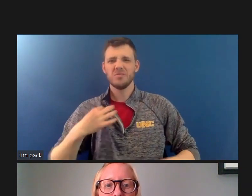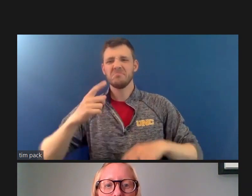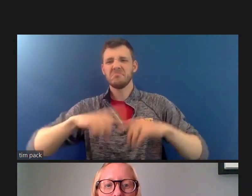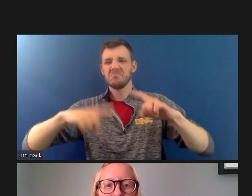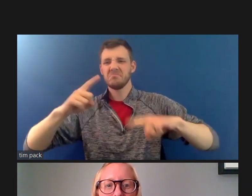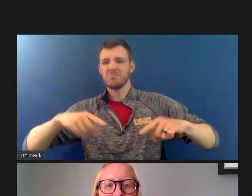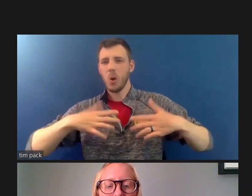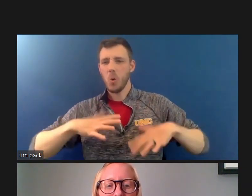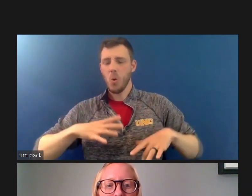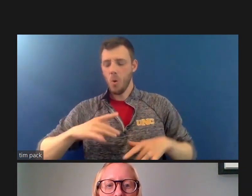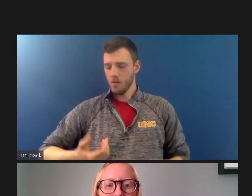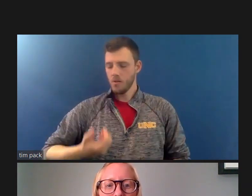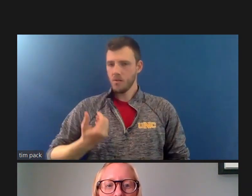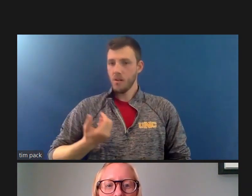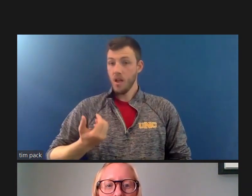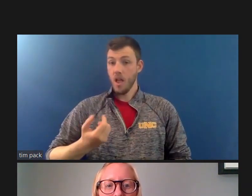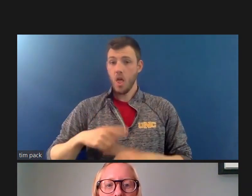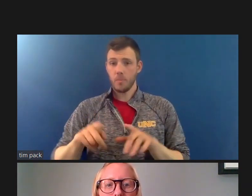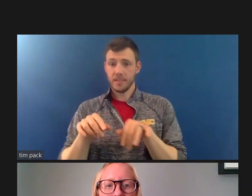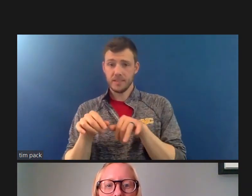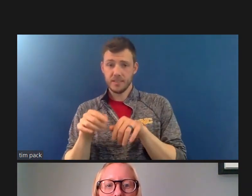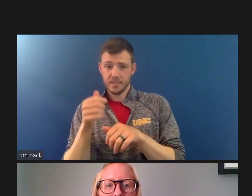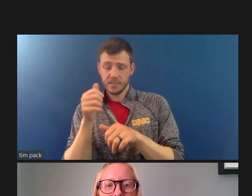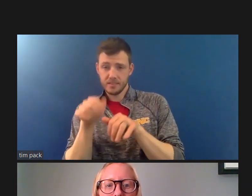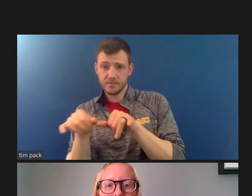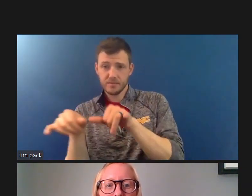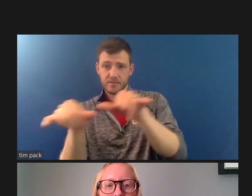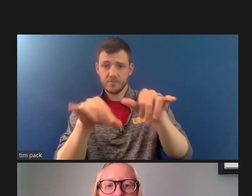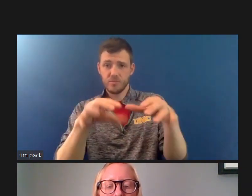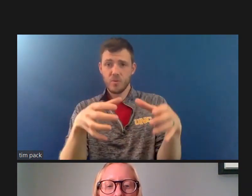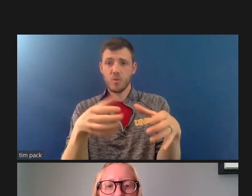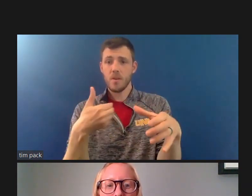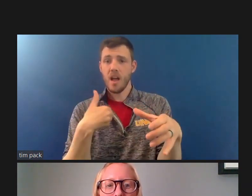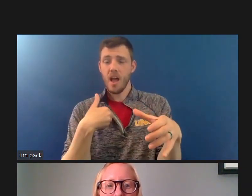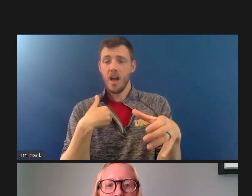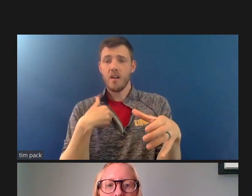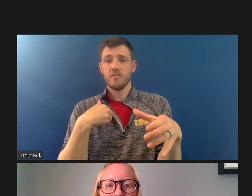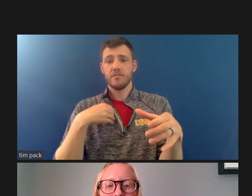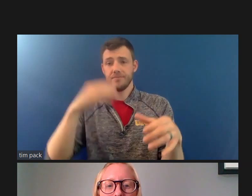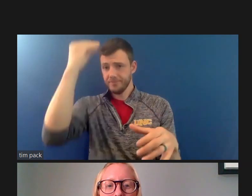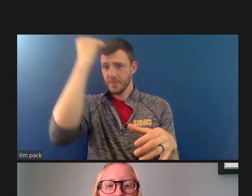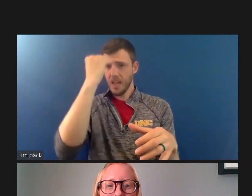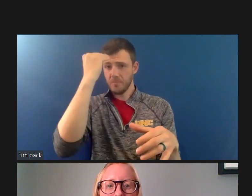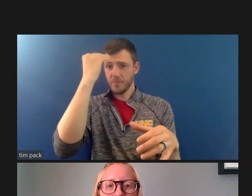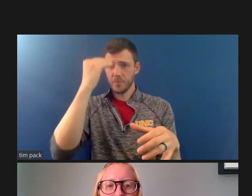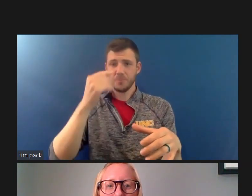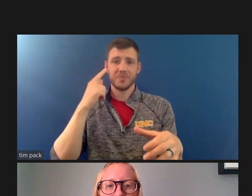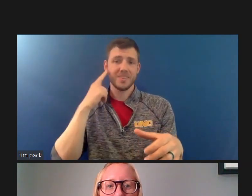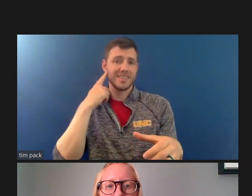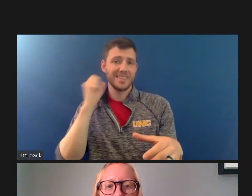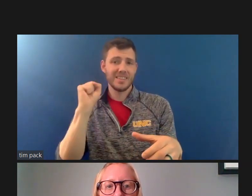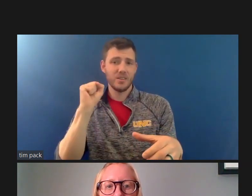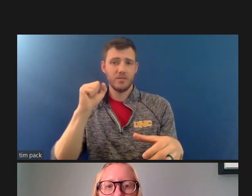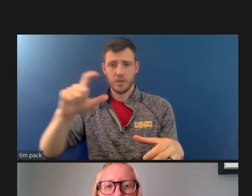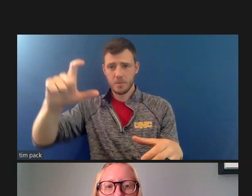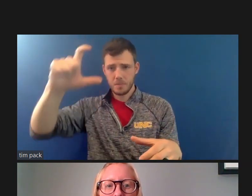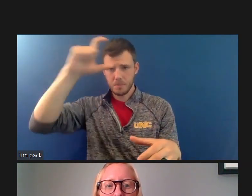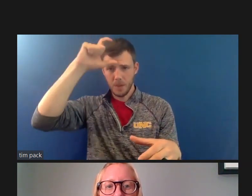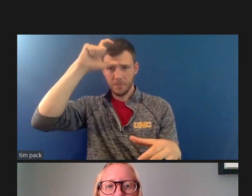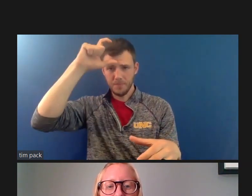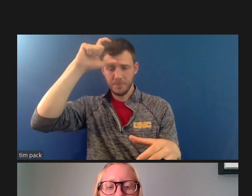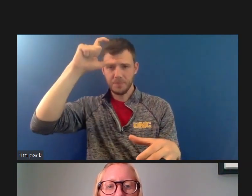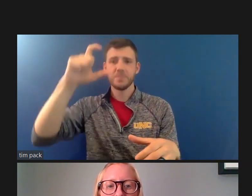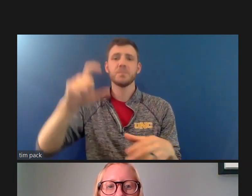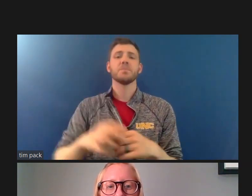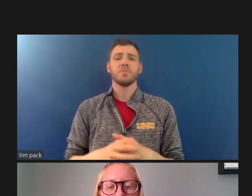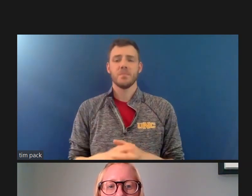but each boy wore a square black cap with a silver badge on it. Their bodies, from throat to ankle, were hidden by black